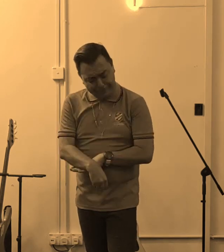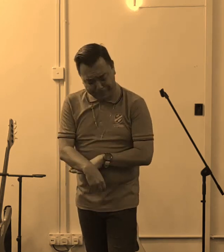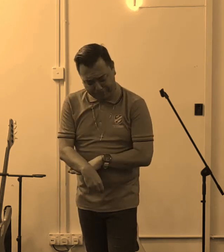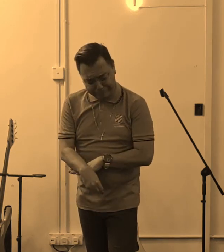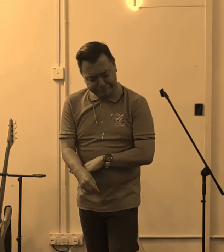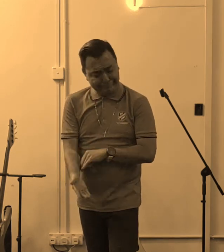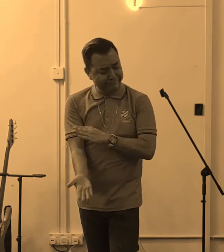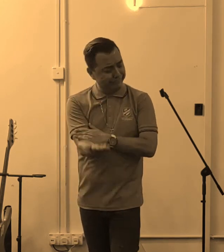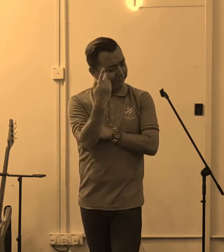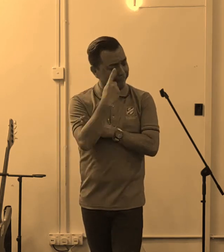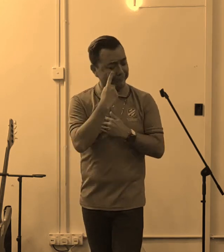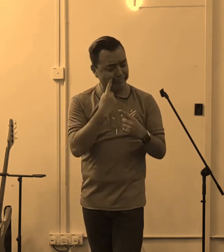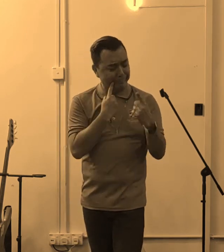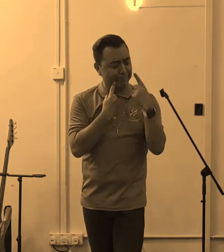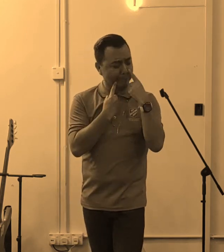dawn.